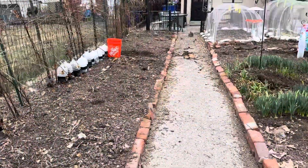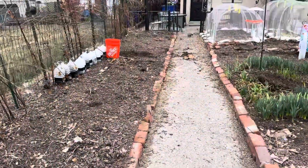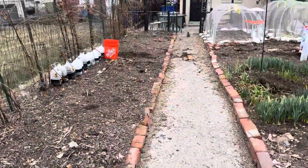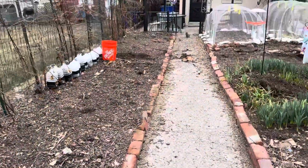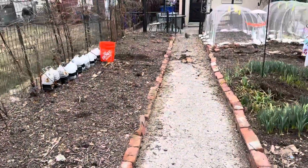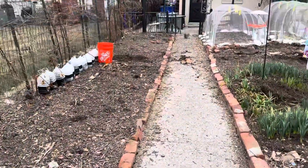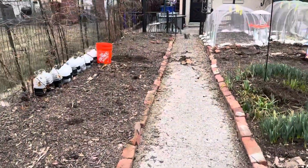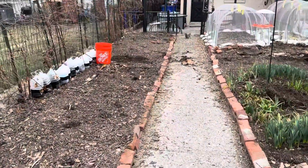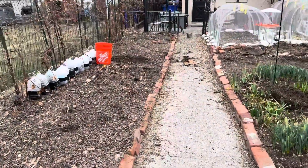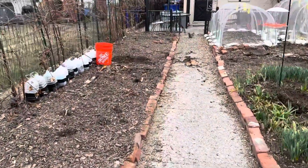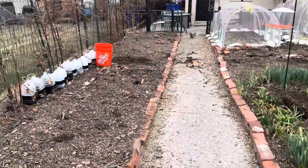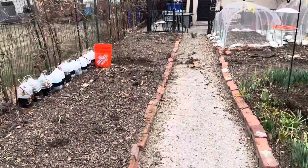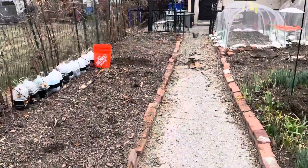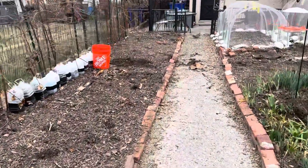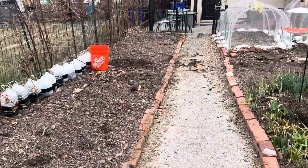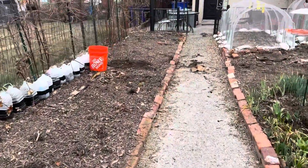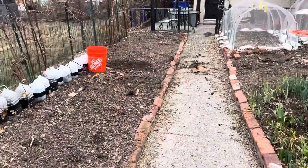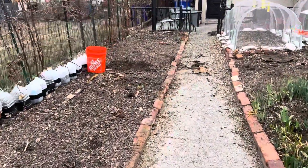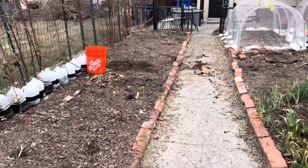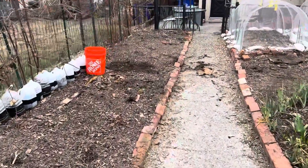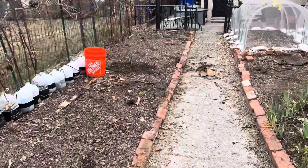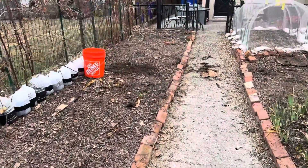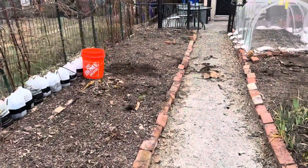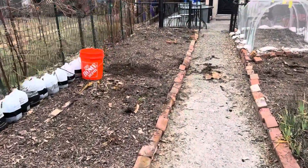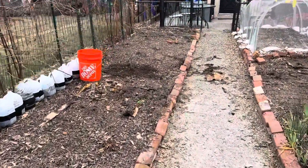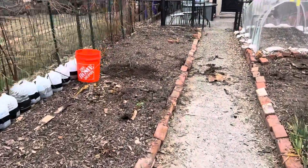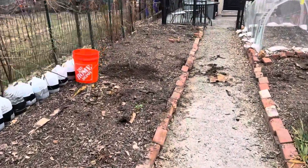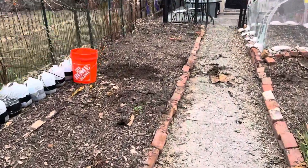summer, 1 gallon of water every day.